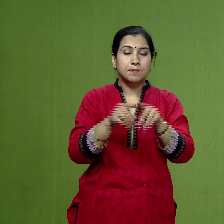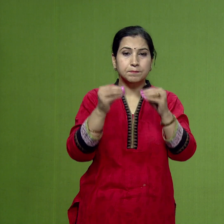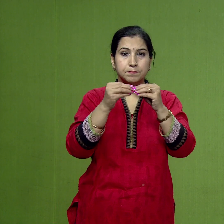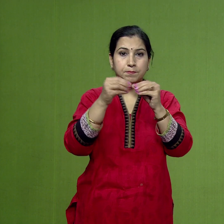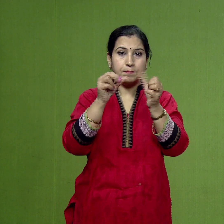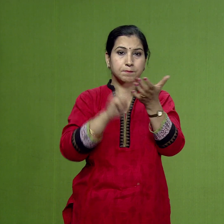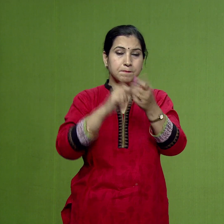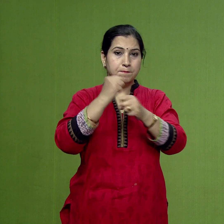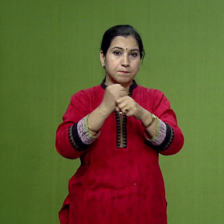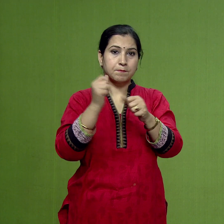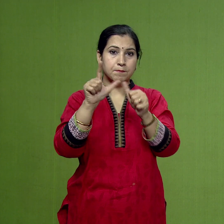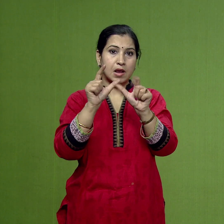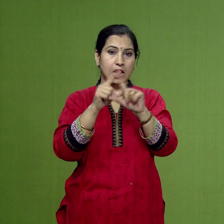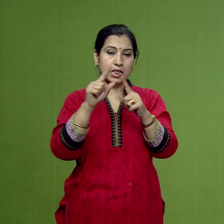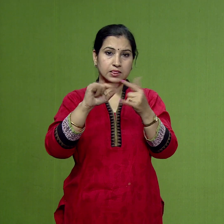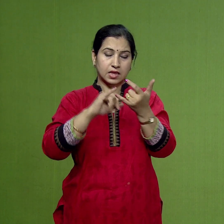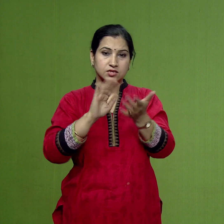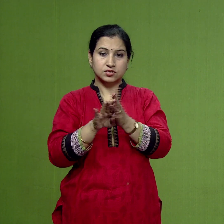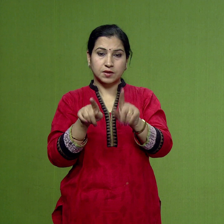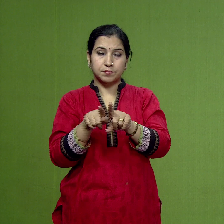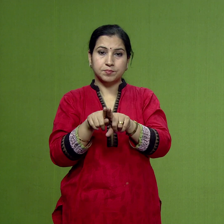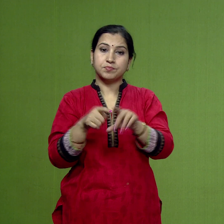Bangladesh and Myanmar lies to its east.